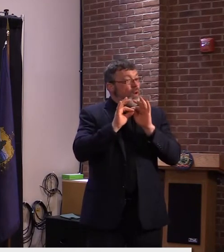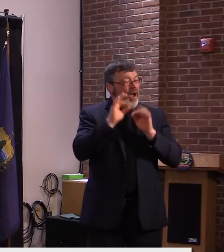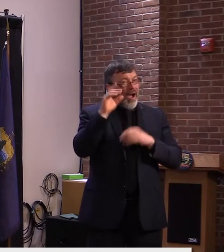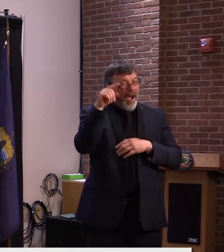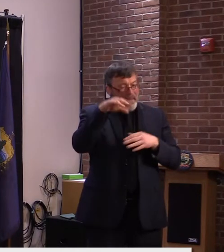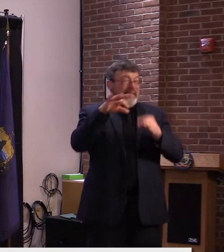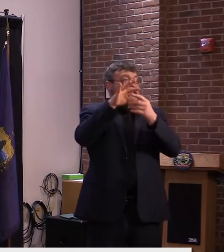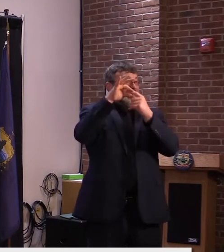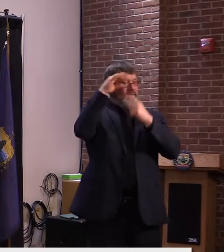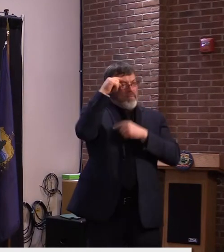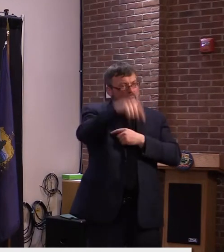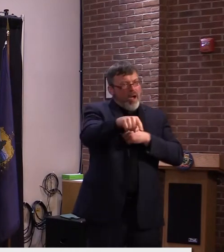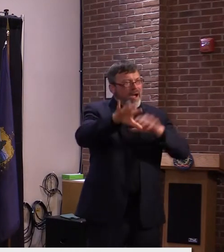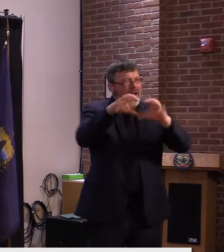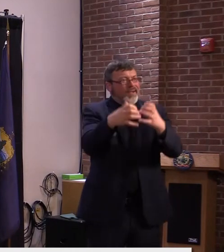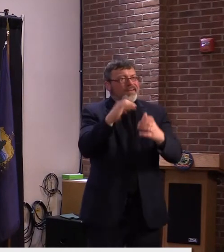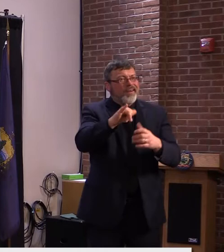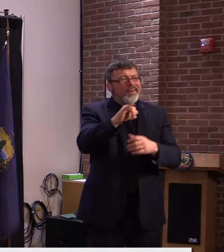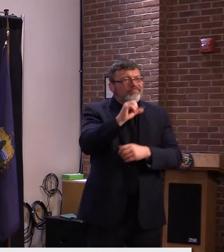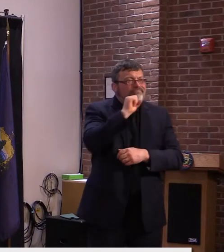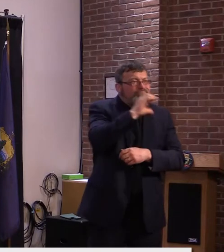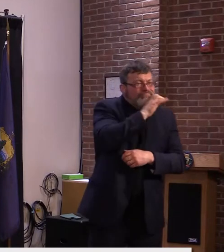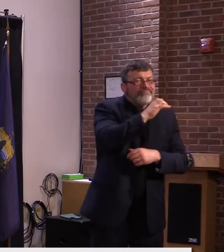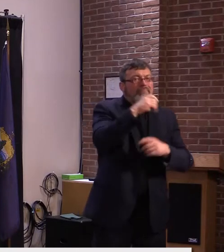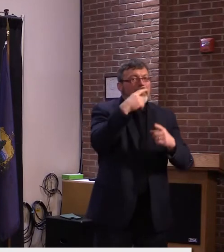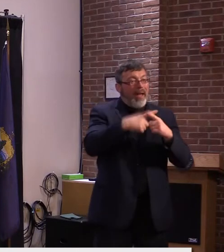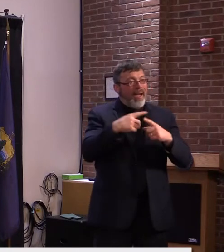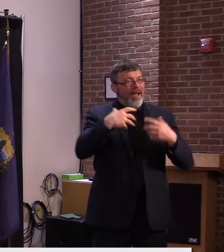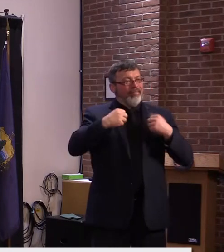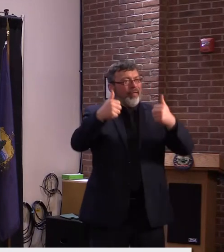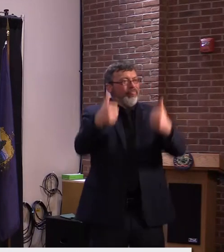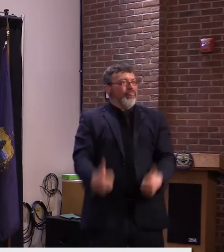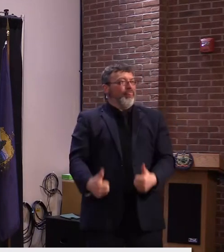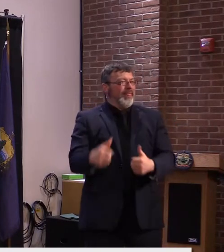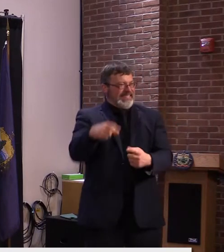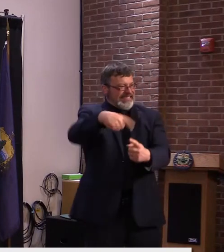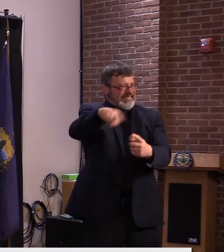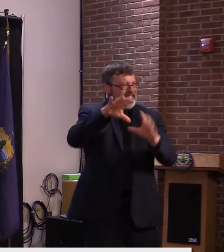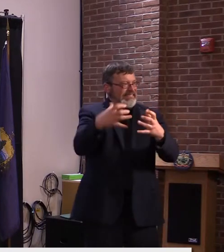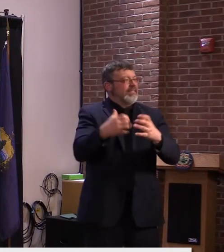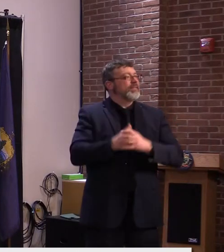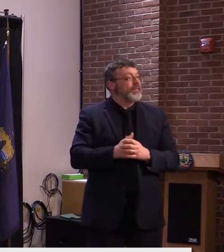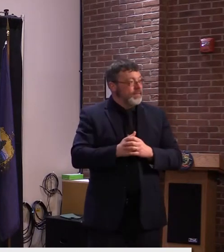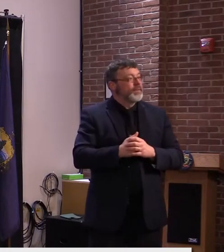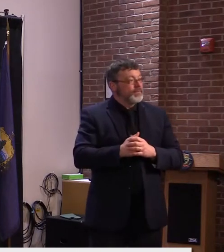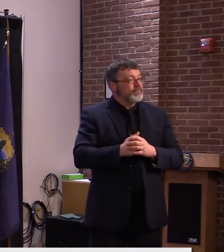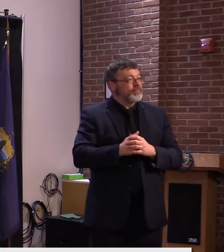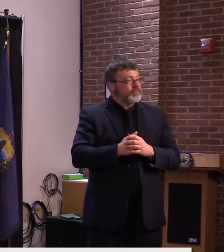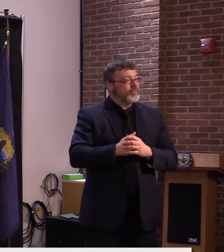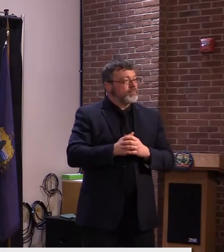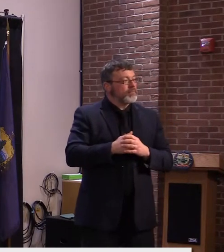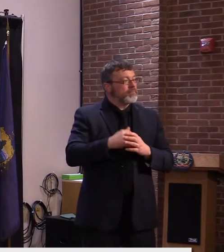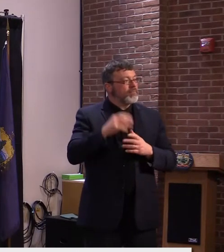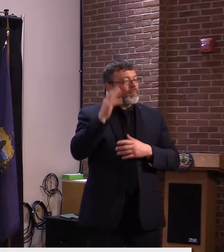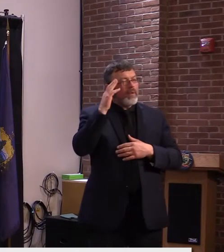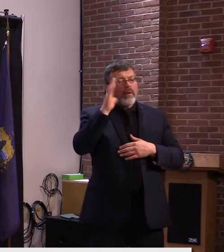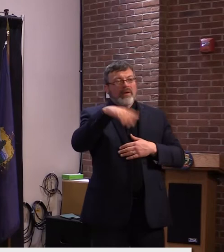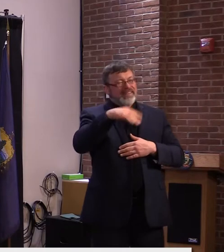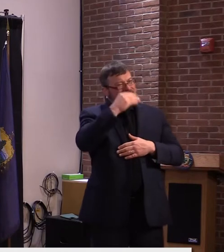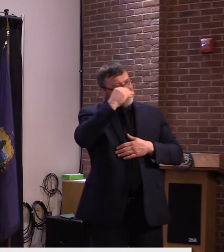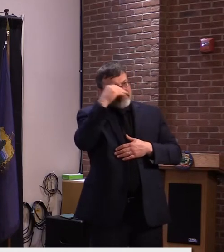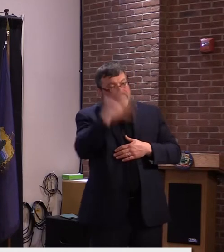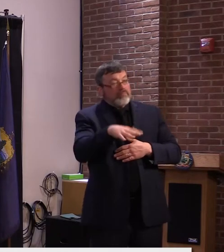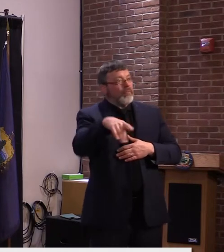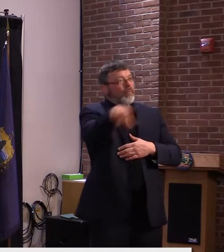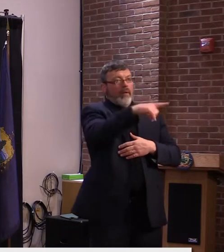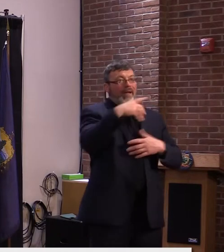risk. But boosters also have an impact across all ages and health status, reducing your chance